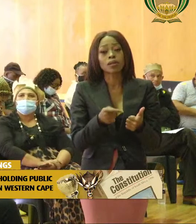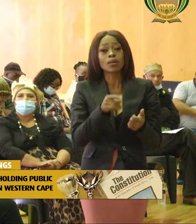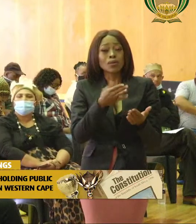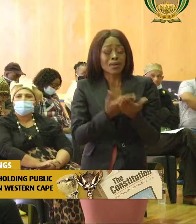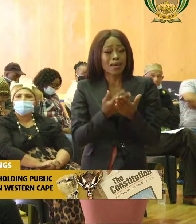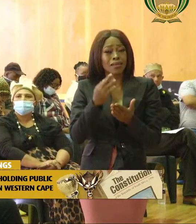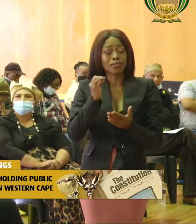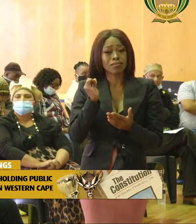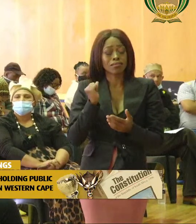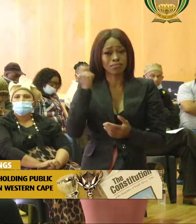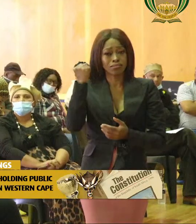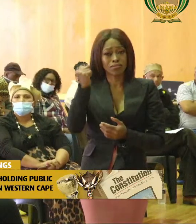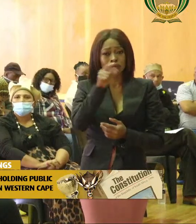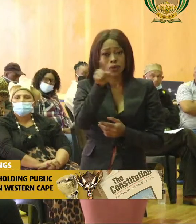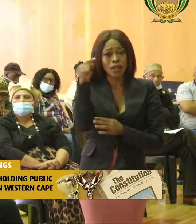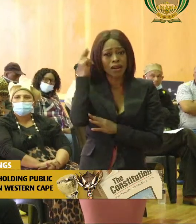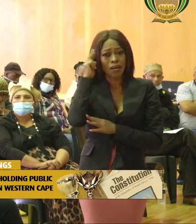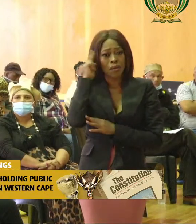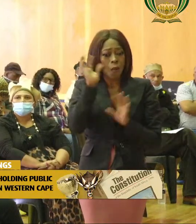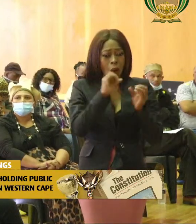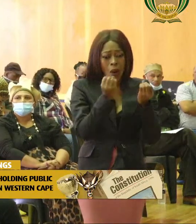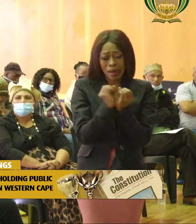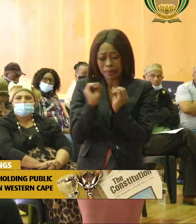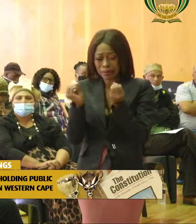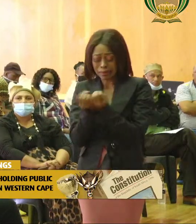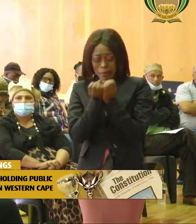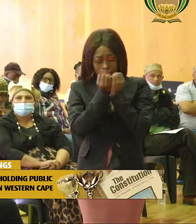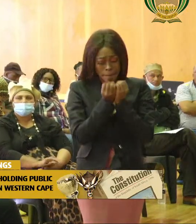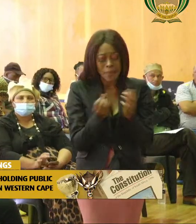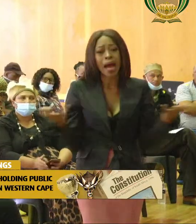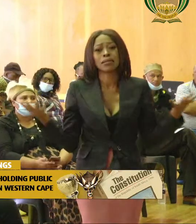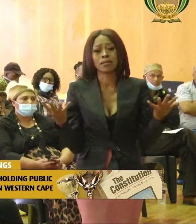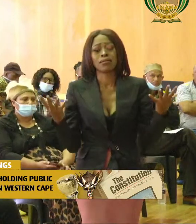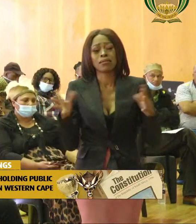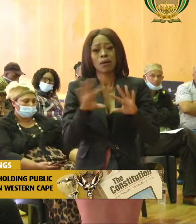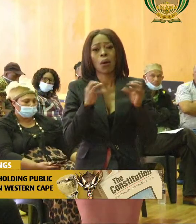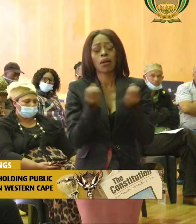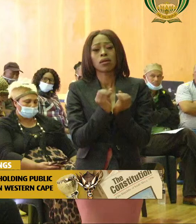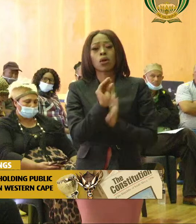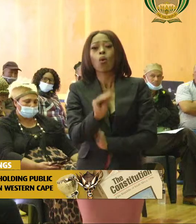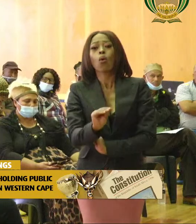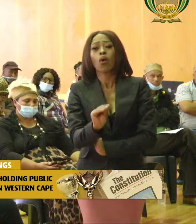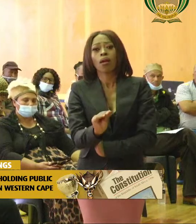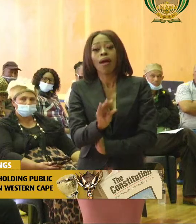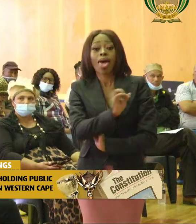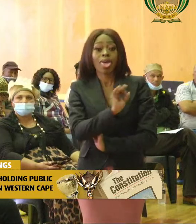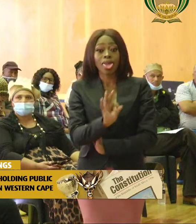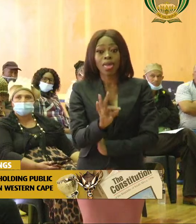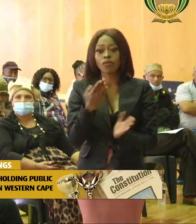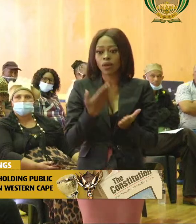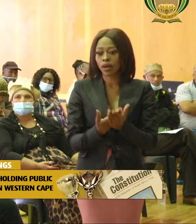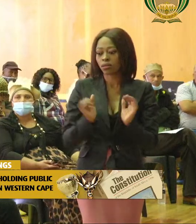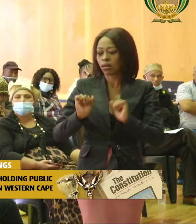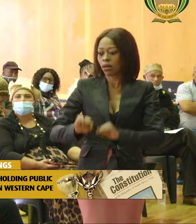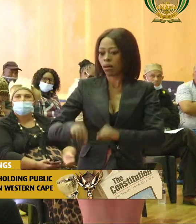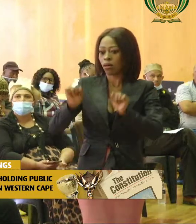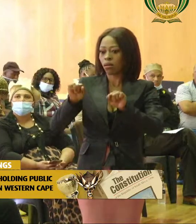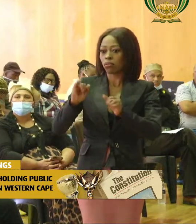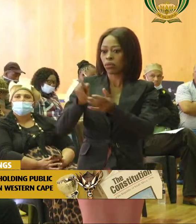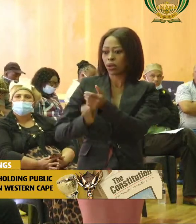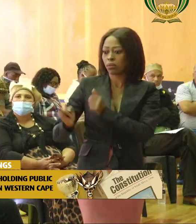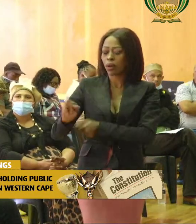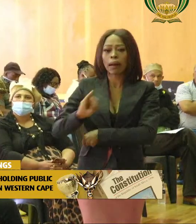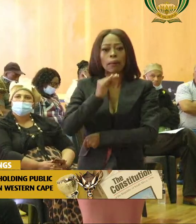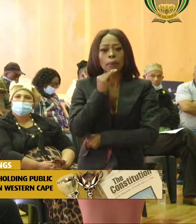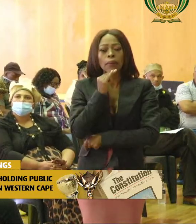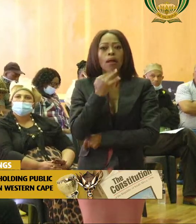ukhumbula sinemibutho eminintsi ngoku ukuba ngaba sizawuvumela aba nomgogwana, which means into yoba